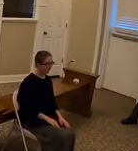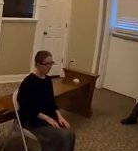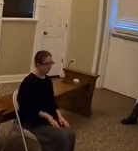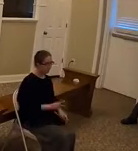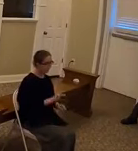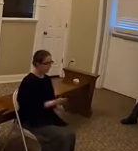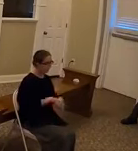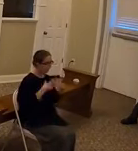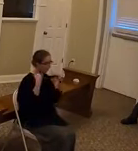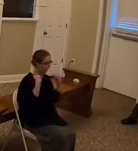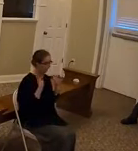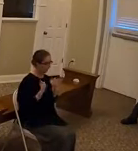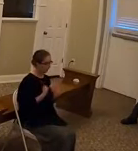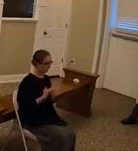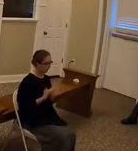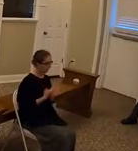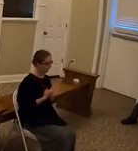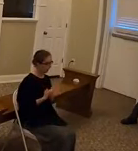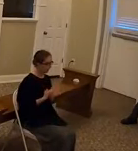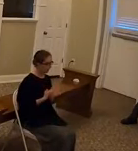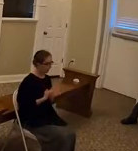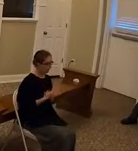And they keep wearing that garment.